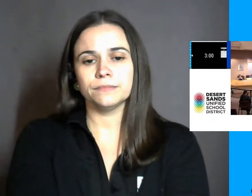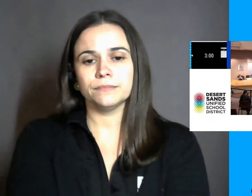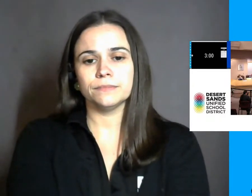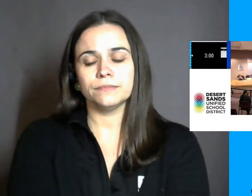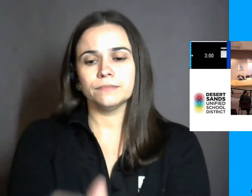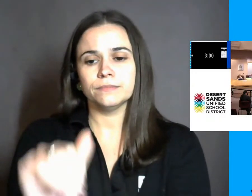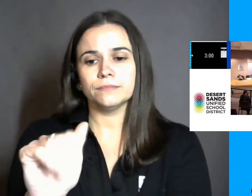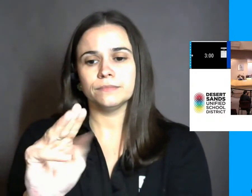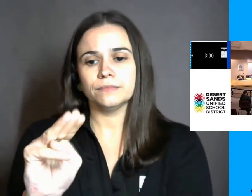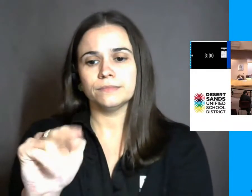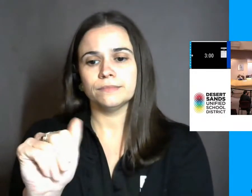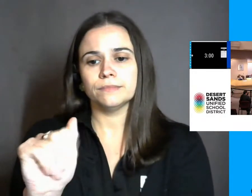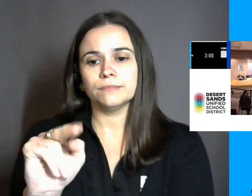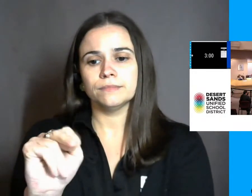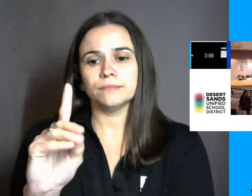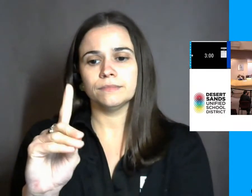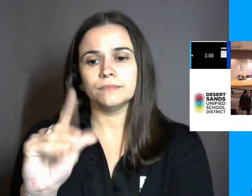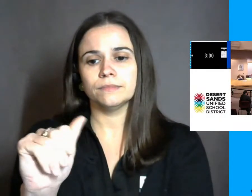Amanda Hyder.